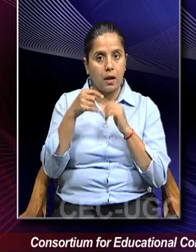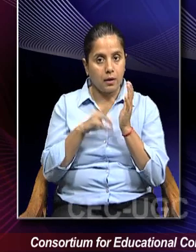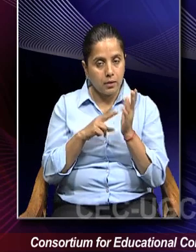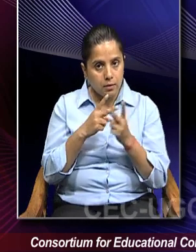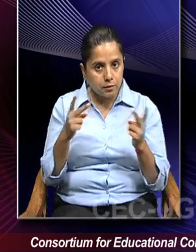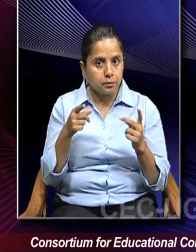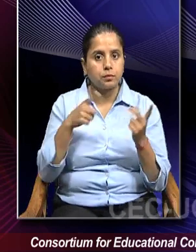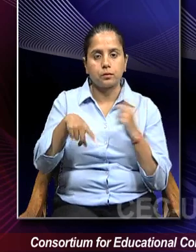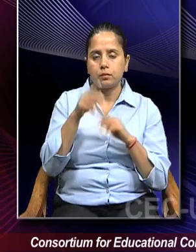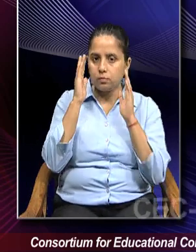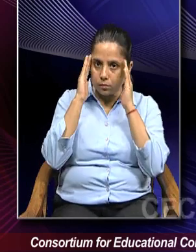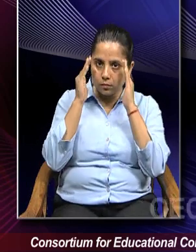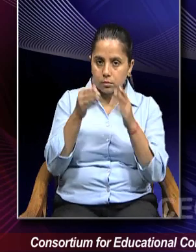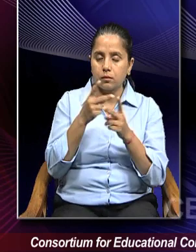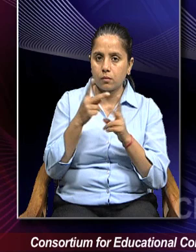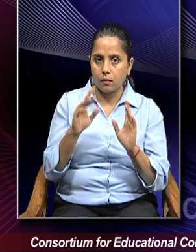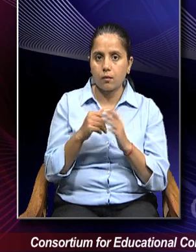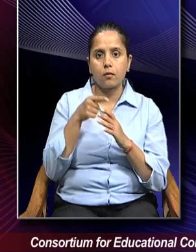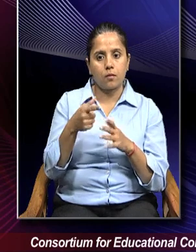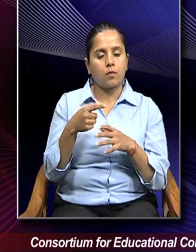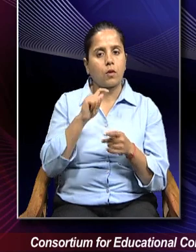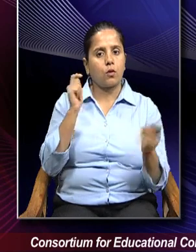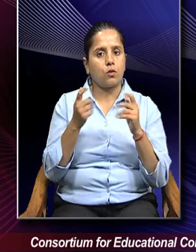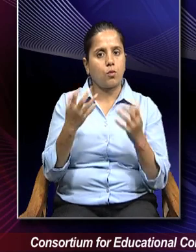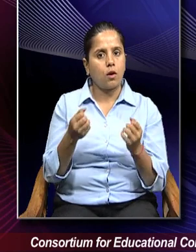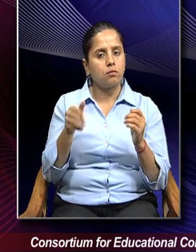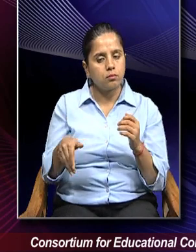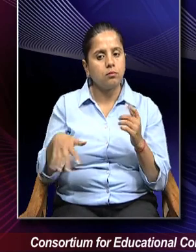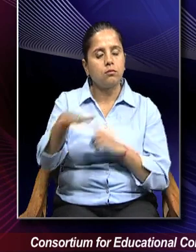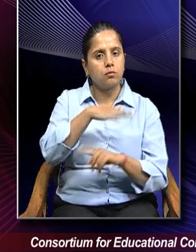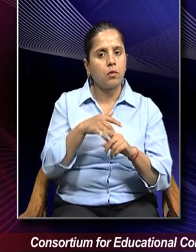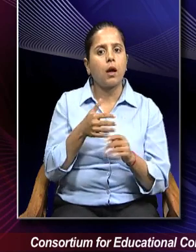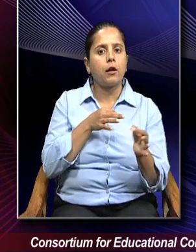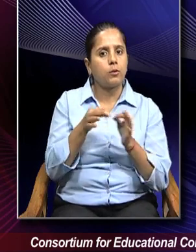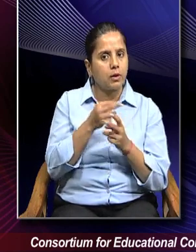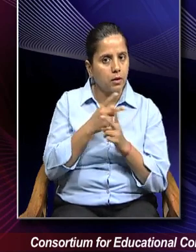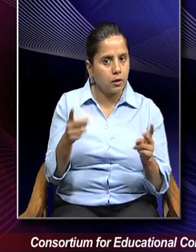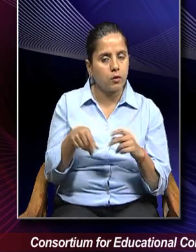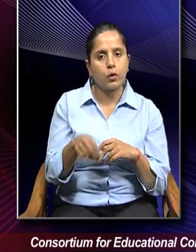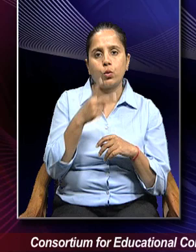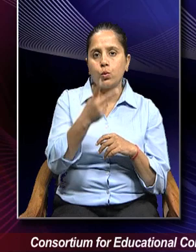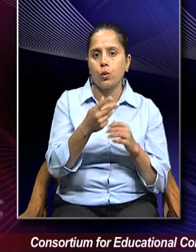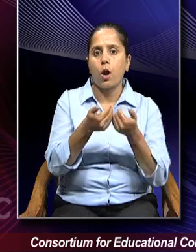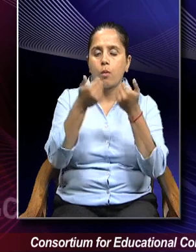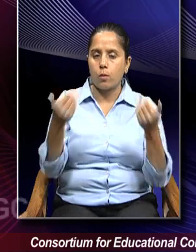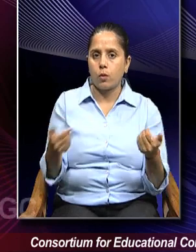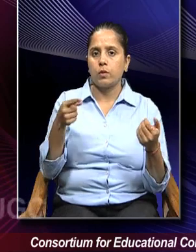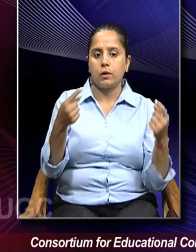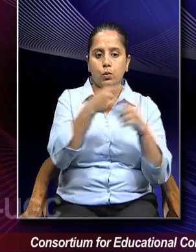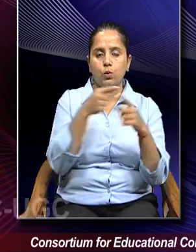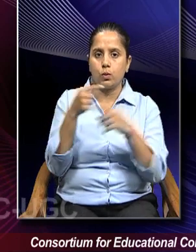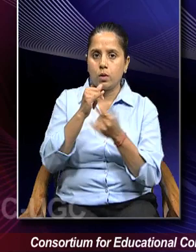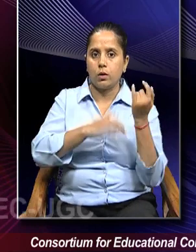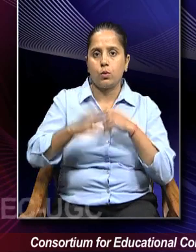analysis basically focuses on making change, bringing change through articulation of two opposite situations, or more than